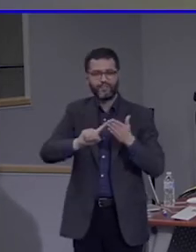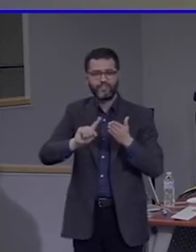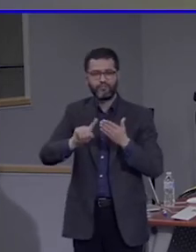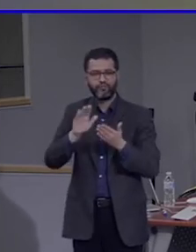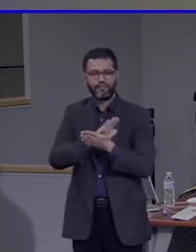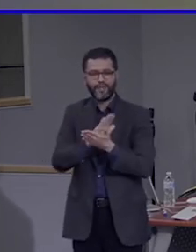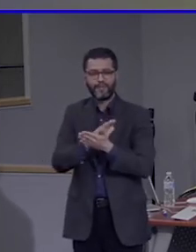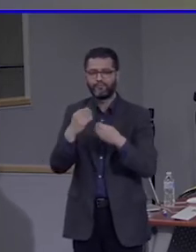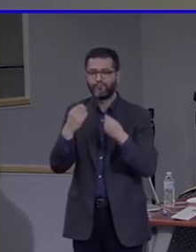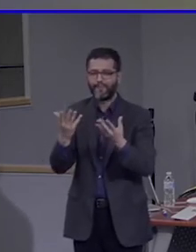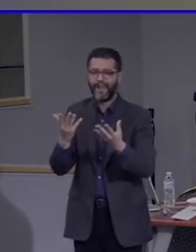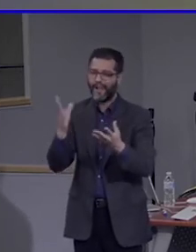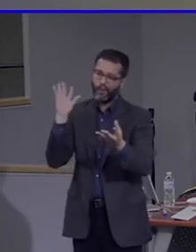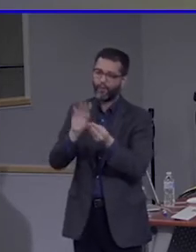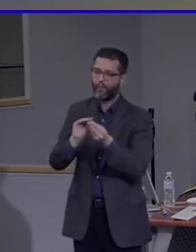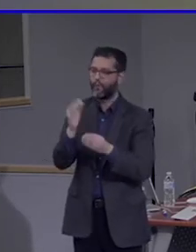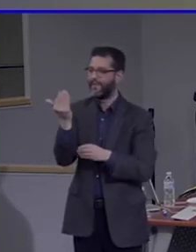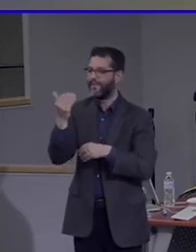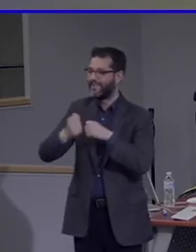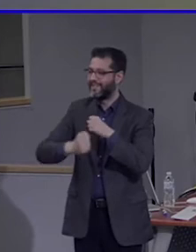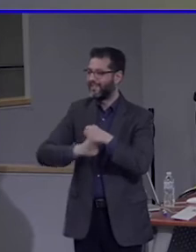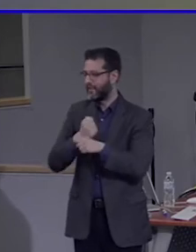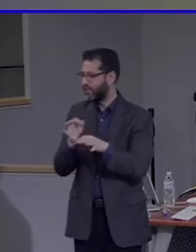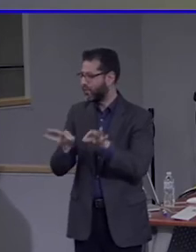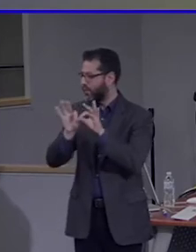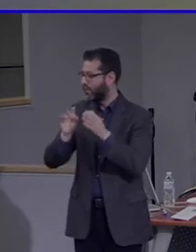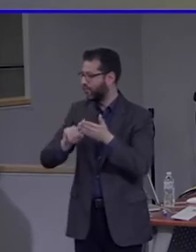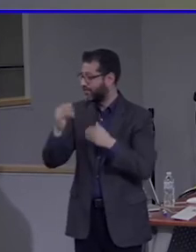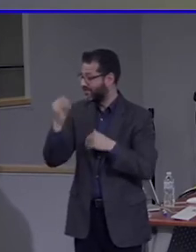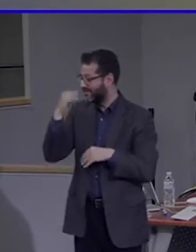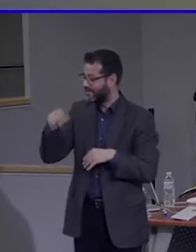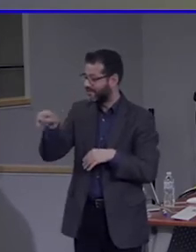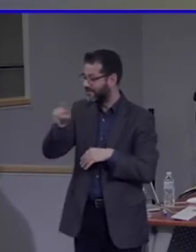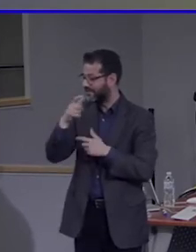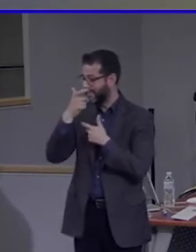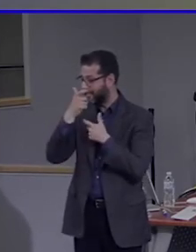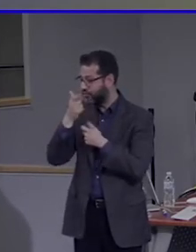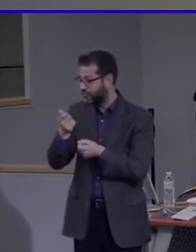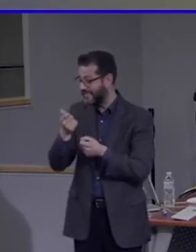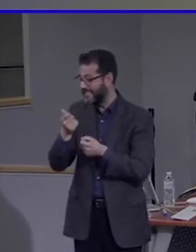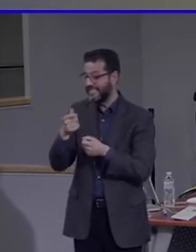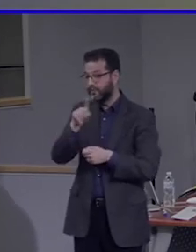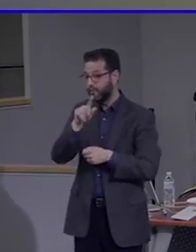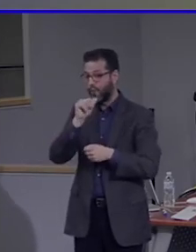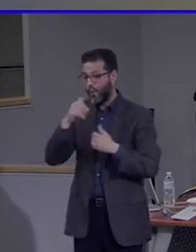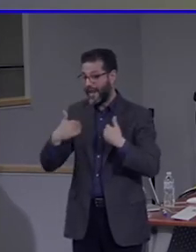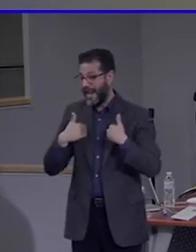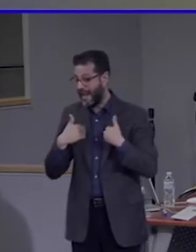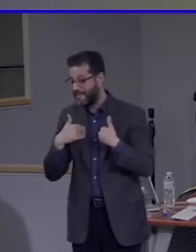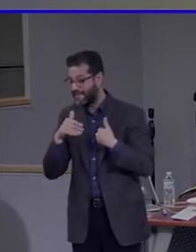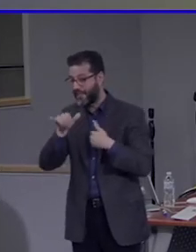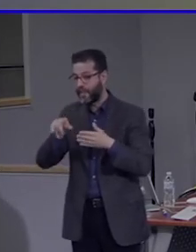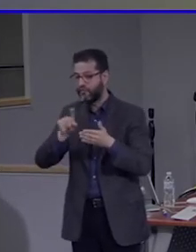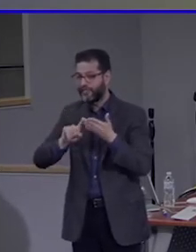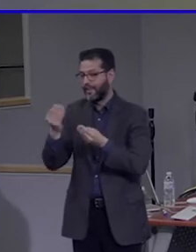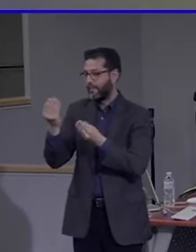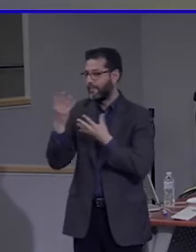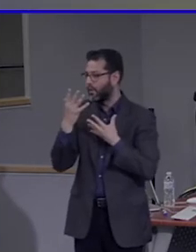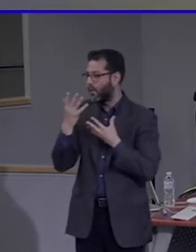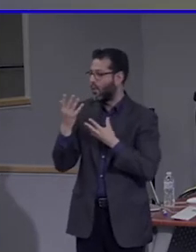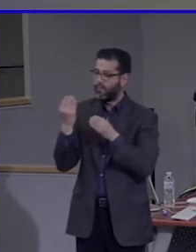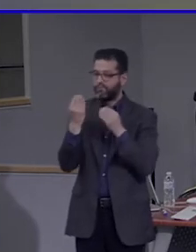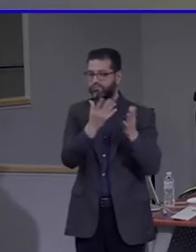overview of you know 15 years of research so if anyone's interested in having it that doesn't have it they can let me or Laura and